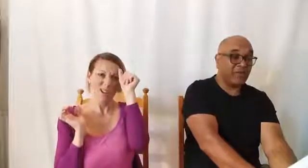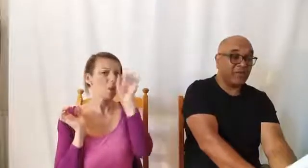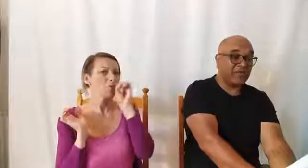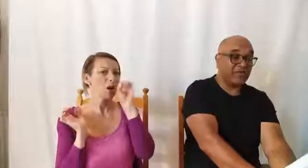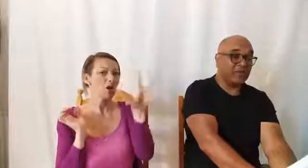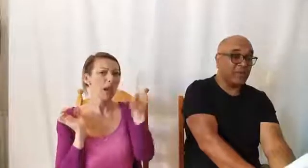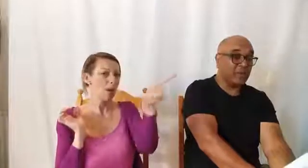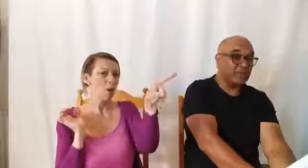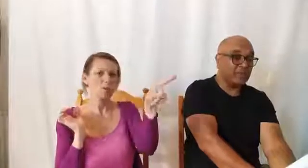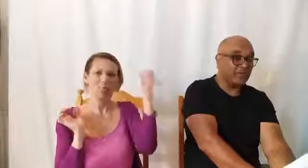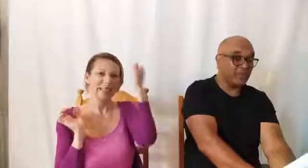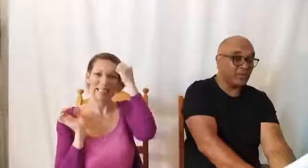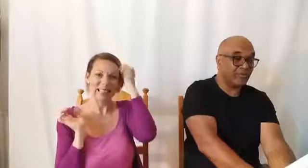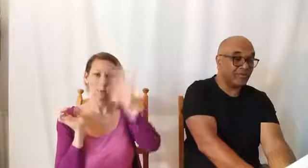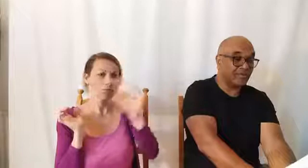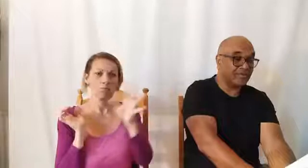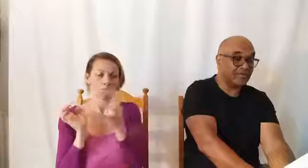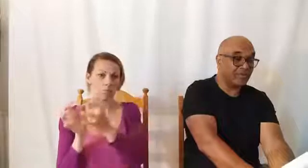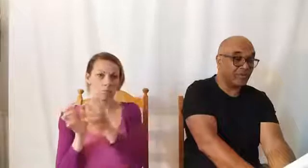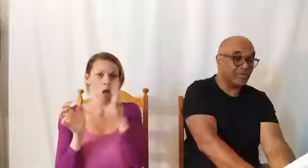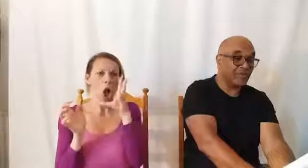very foolish and rude thing to do.